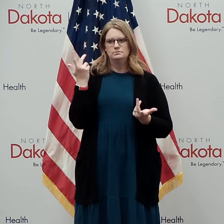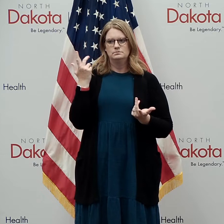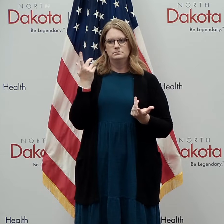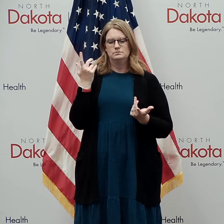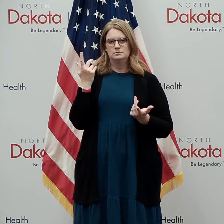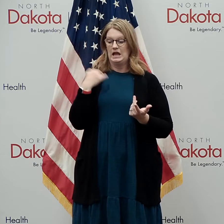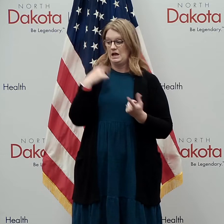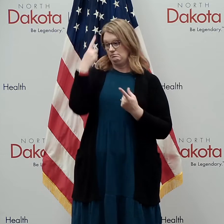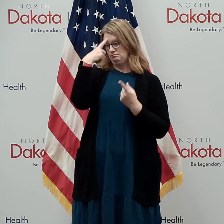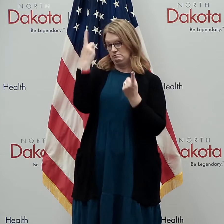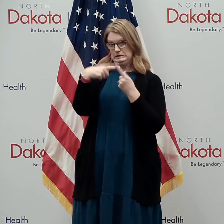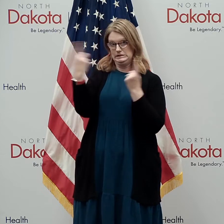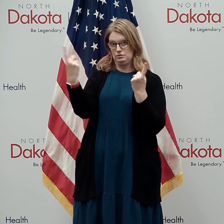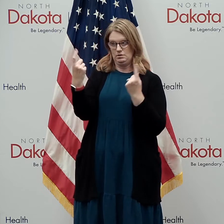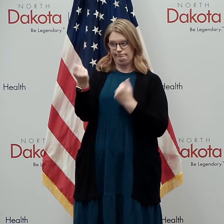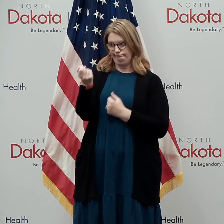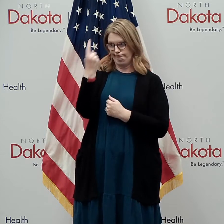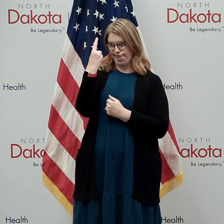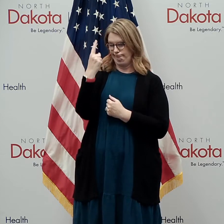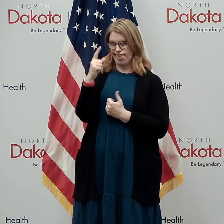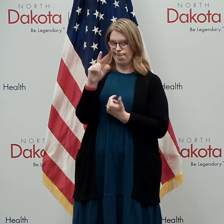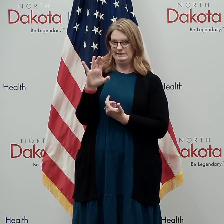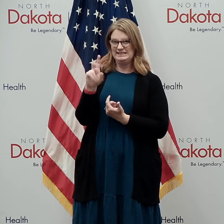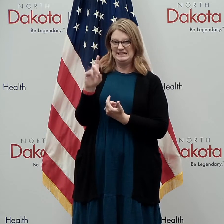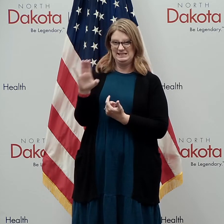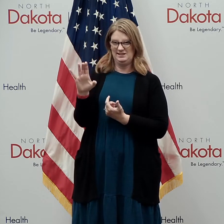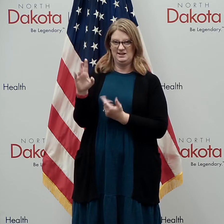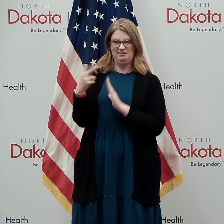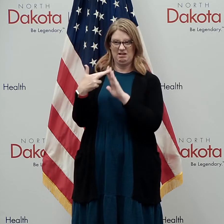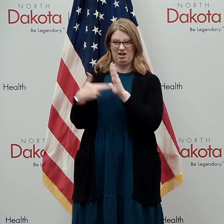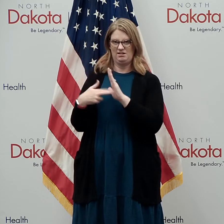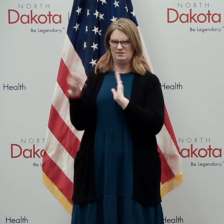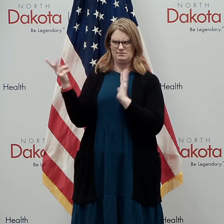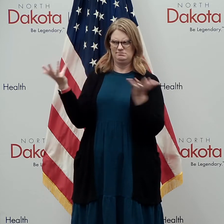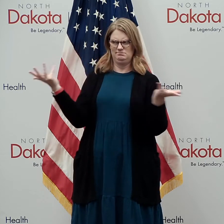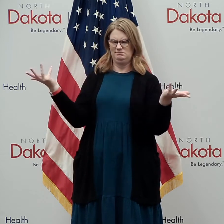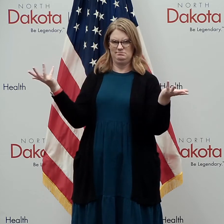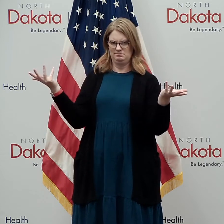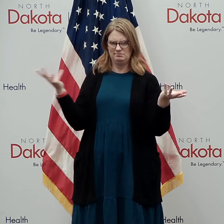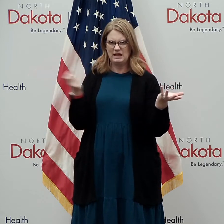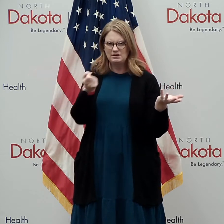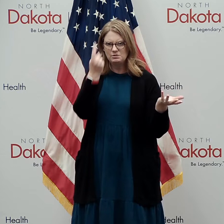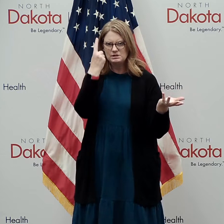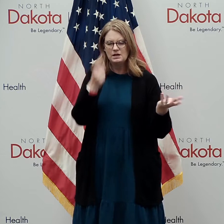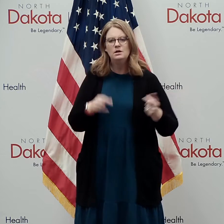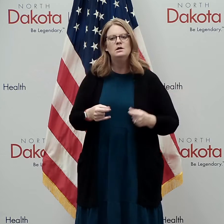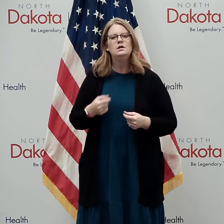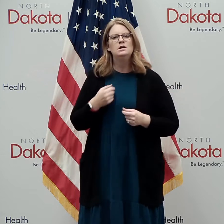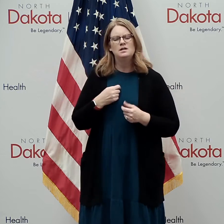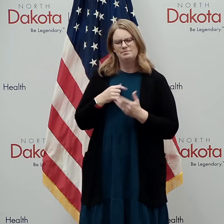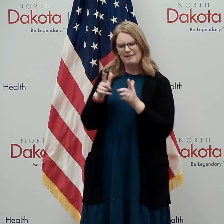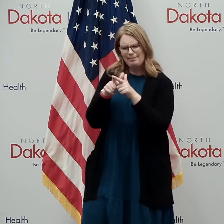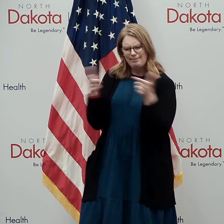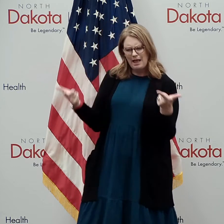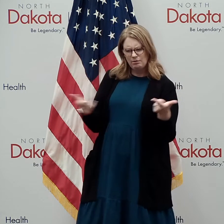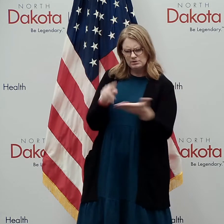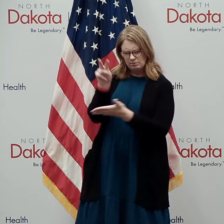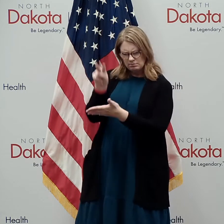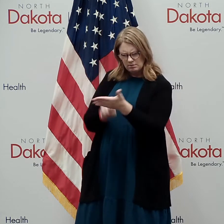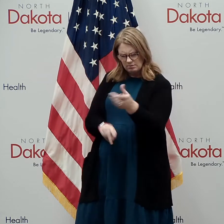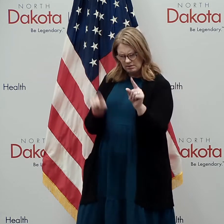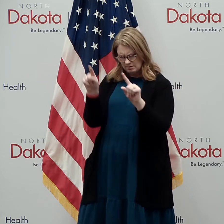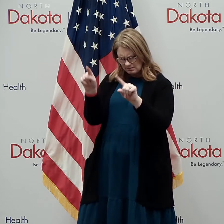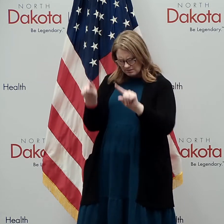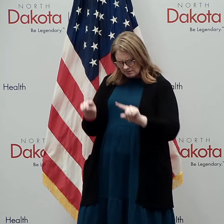disagree with and don't understand the latest guidance. Also, at least when I was reading the language in there, there are